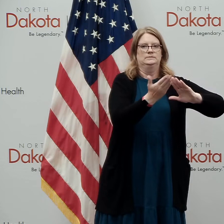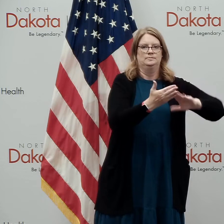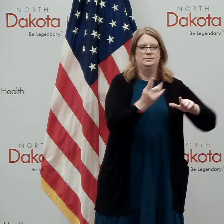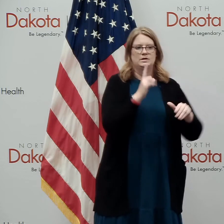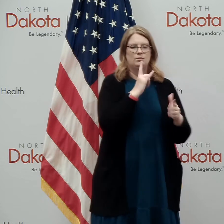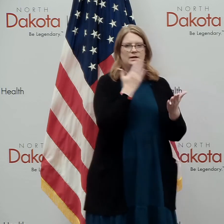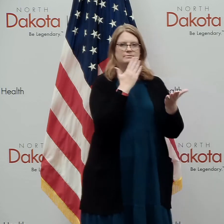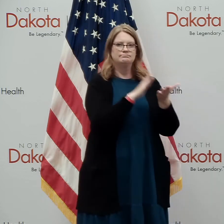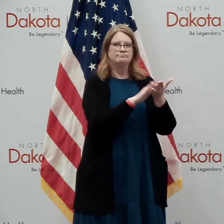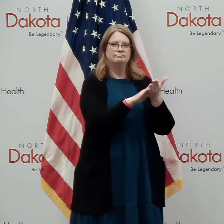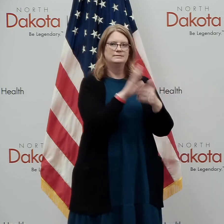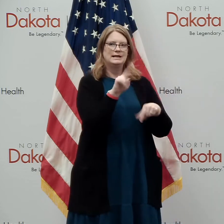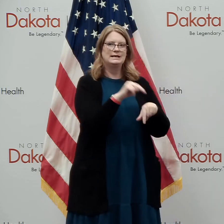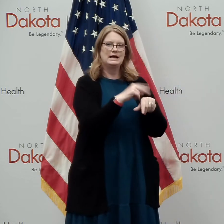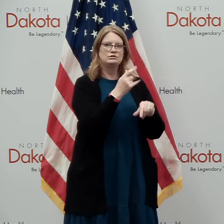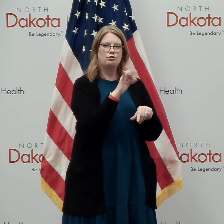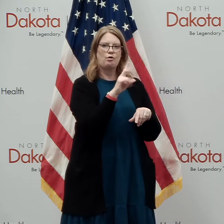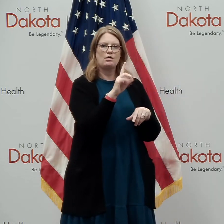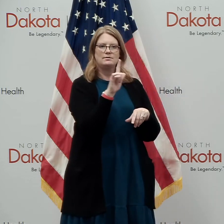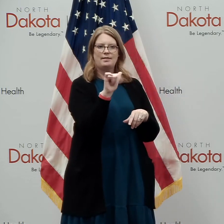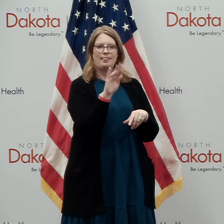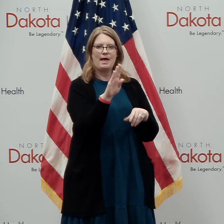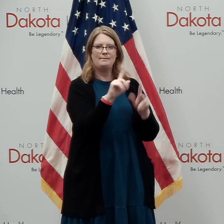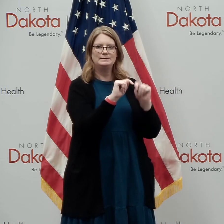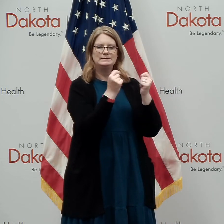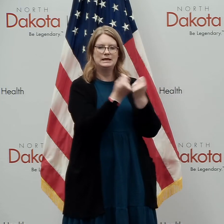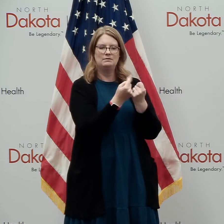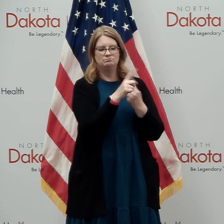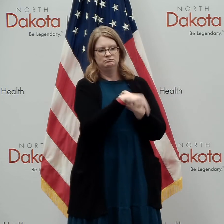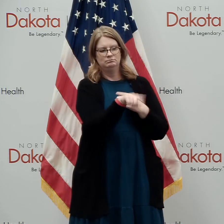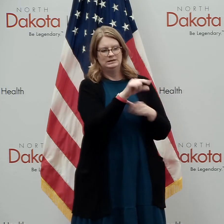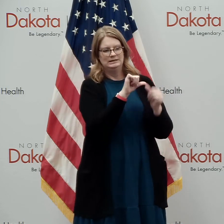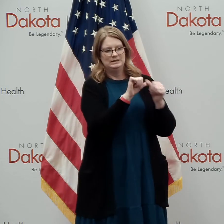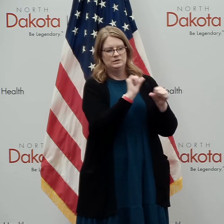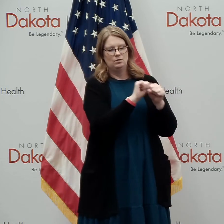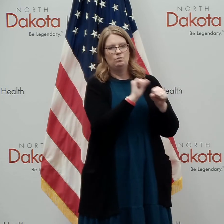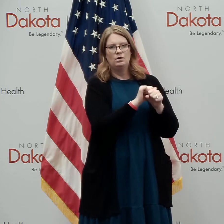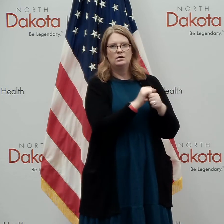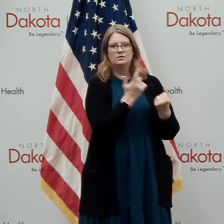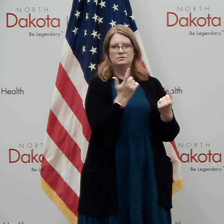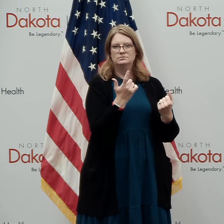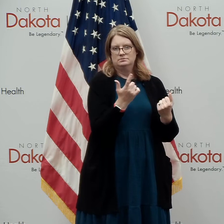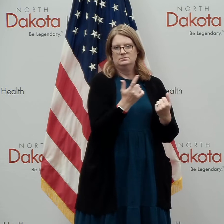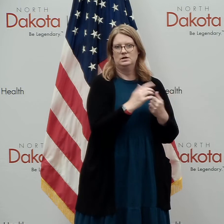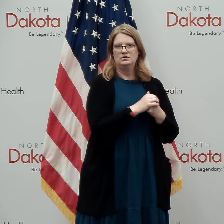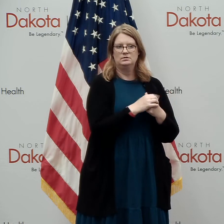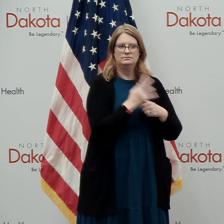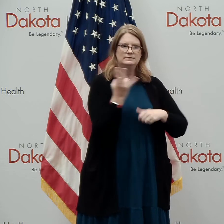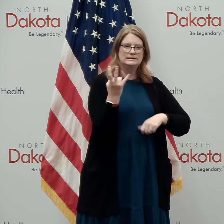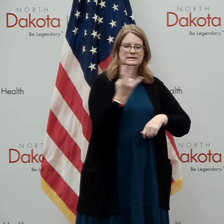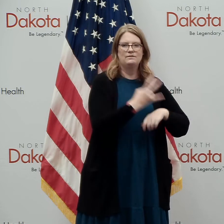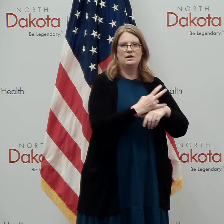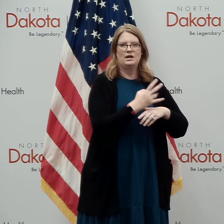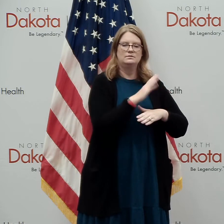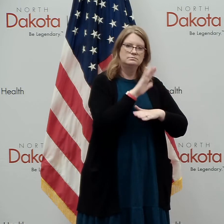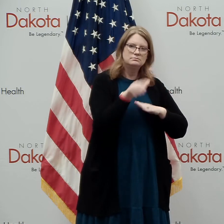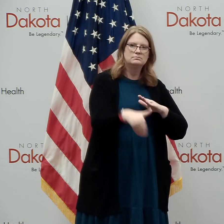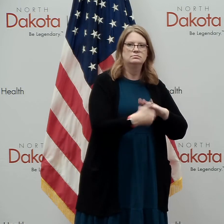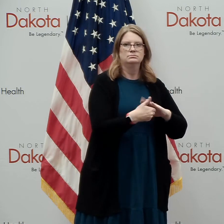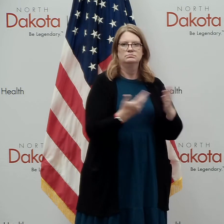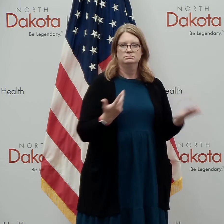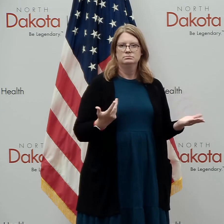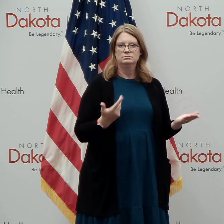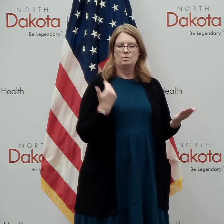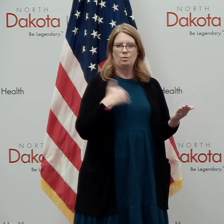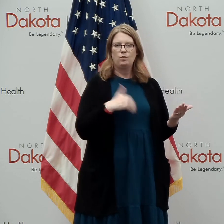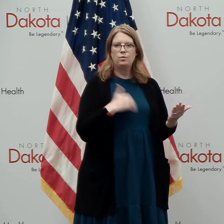to National Guard and the lab team and everybody that's continues to work 7 by 24. I mean, that means 7 by 24. There's 3 shifts working